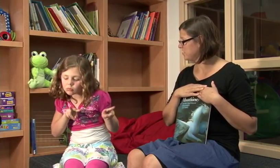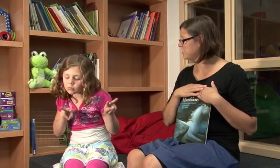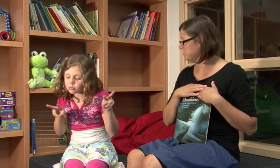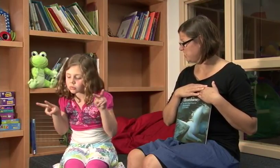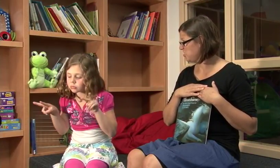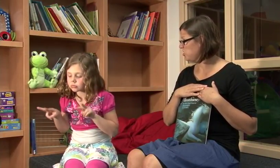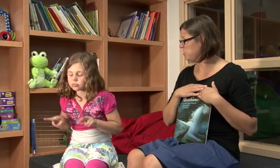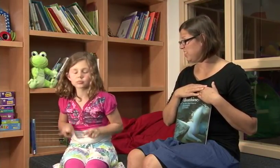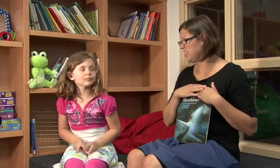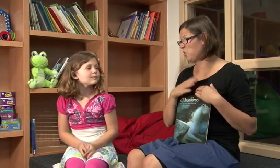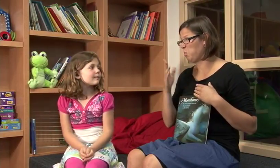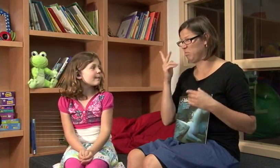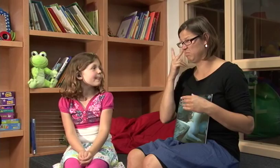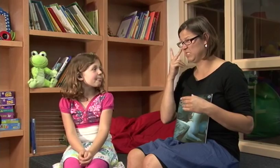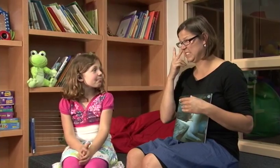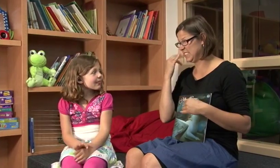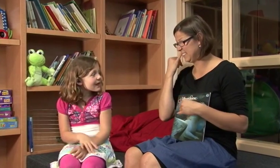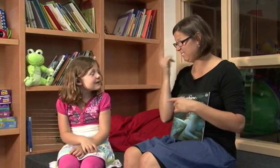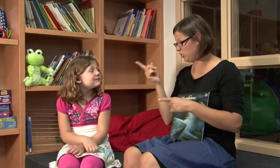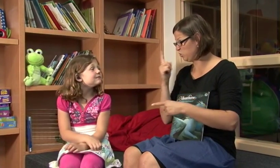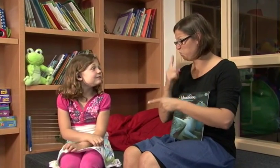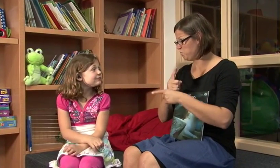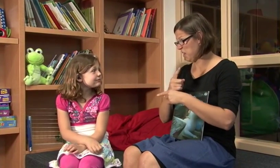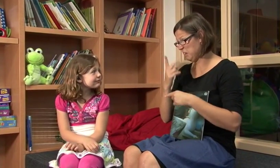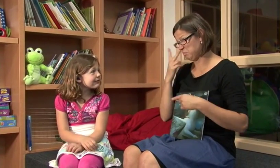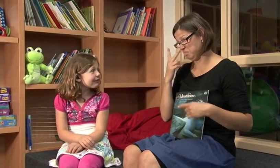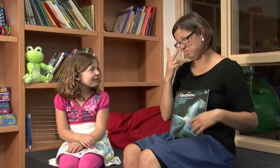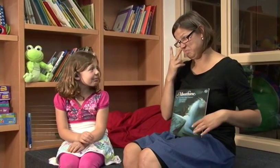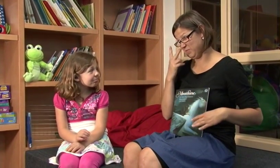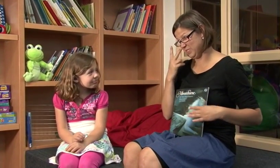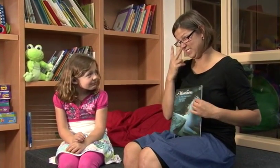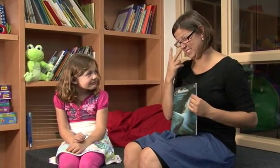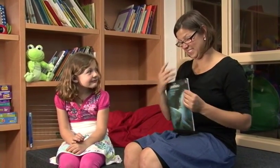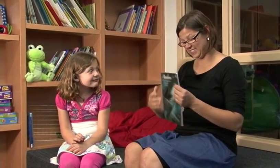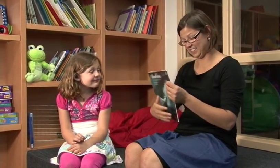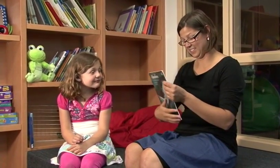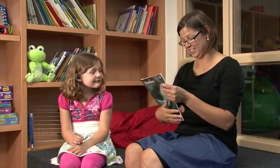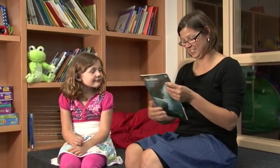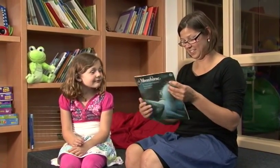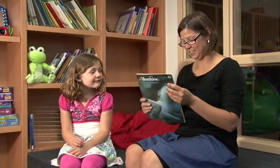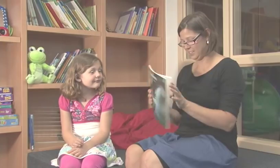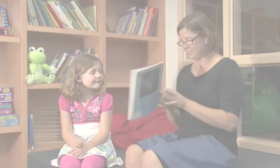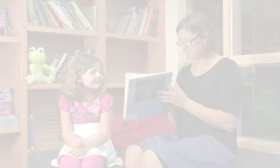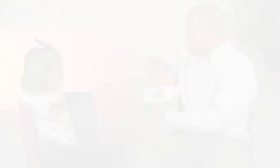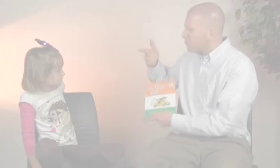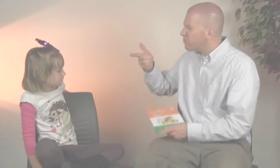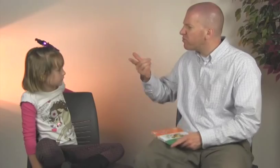They see different things. Okay. Let's see if your prediction is right. We shall see.